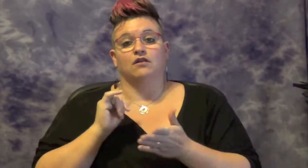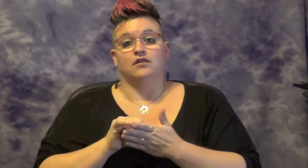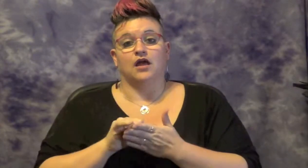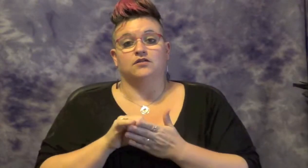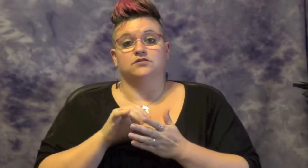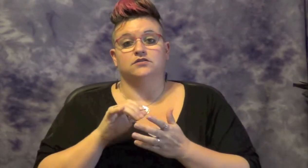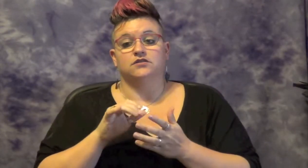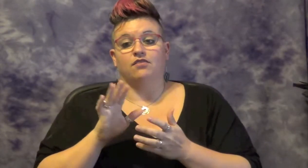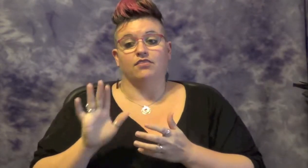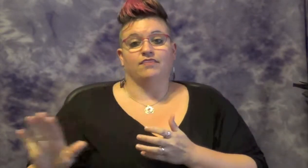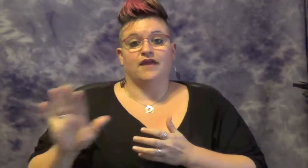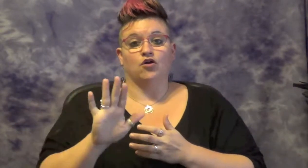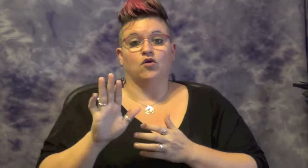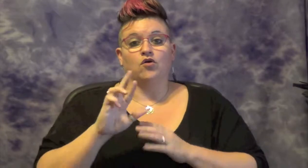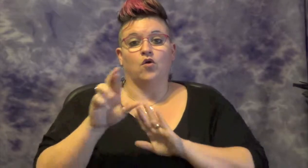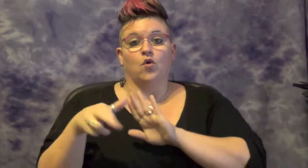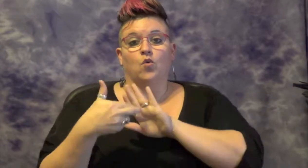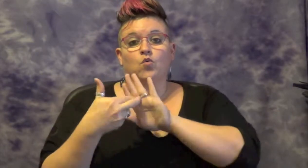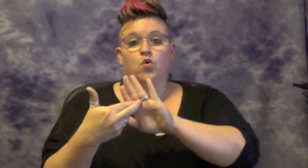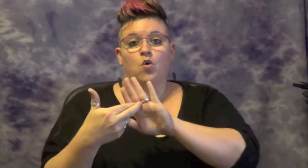to become normal.